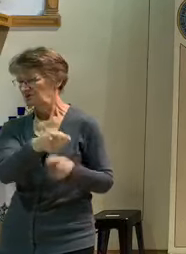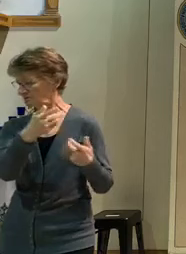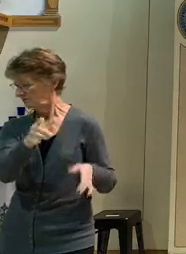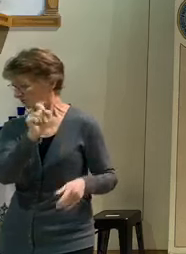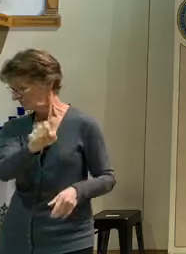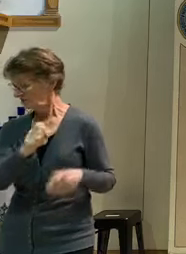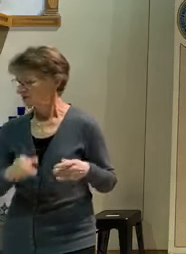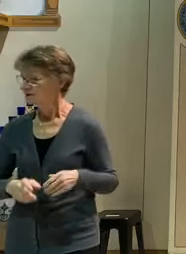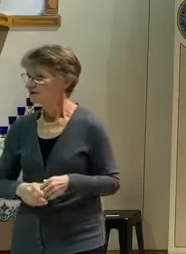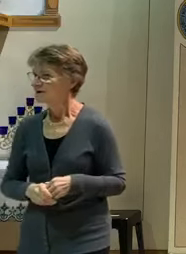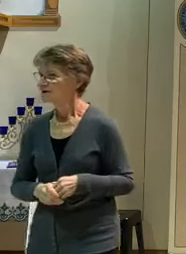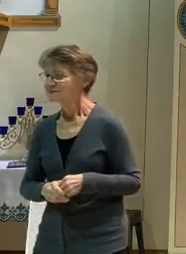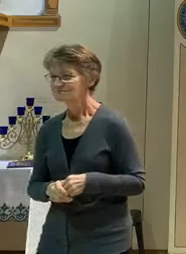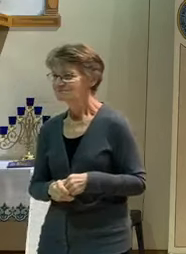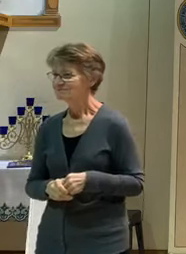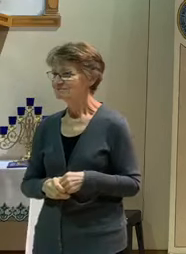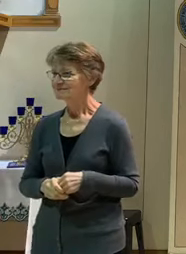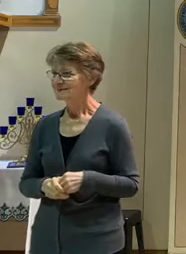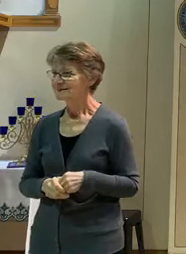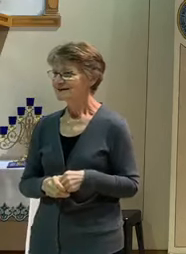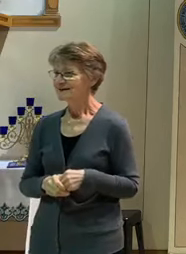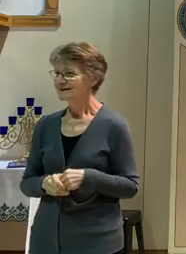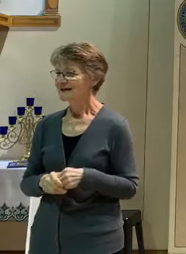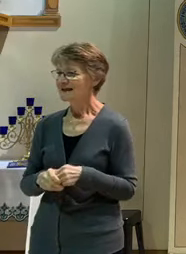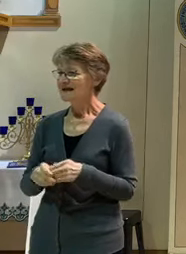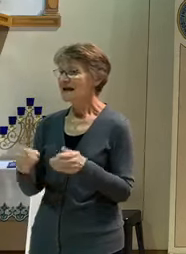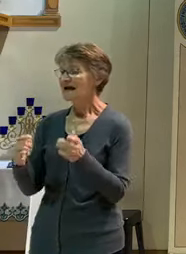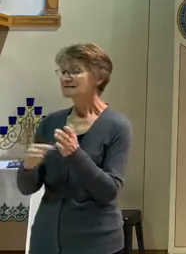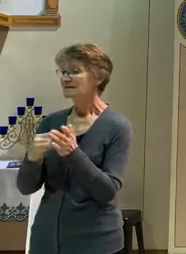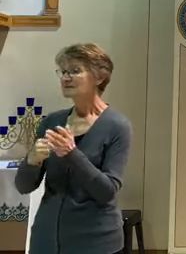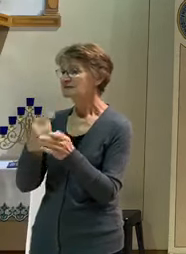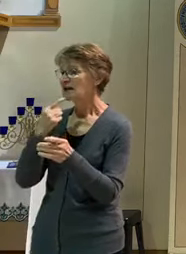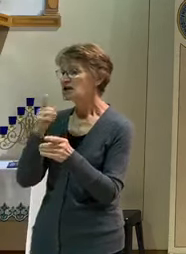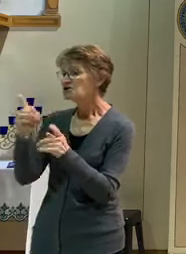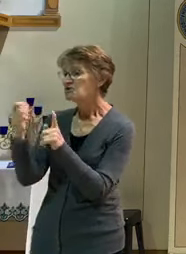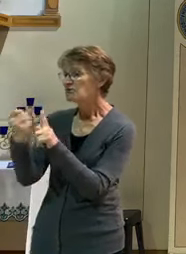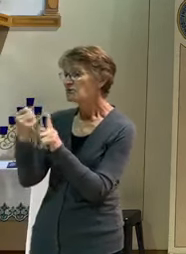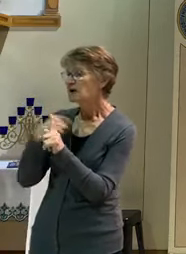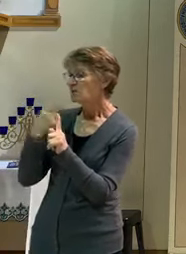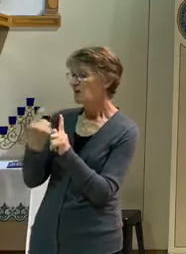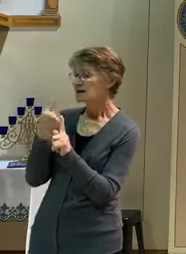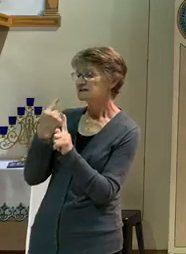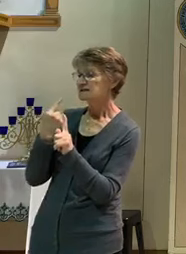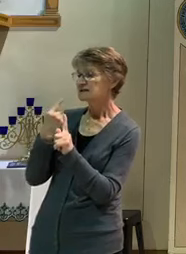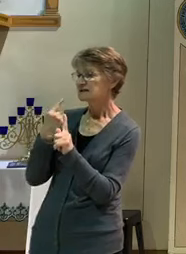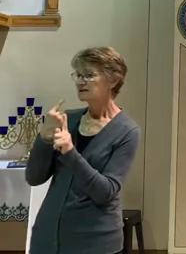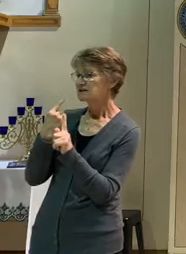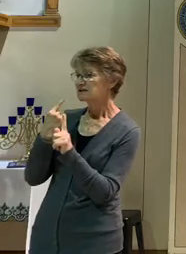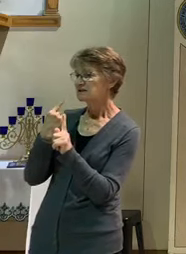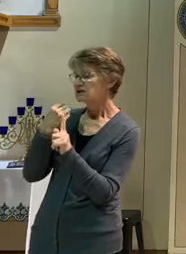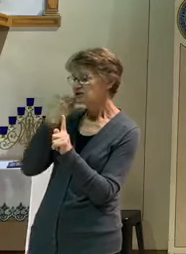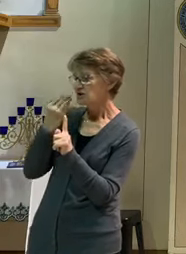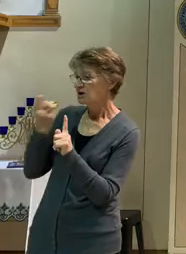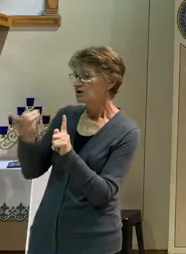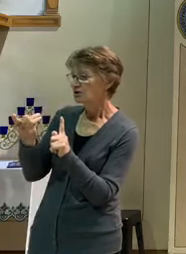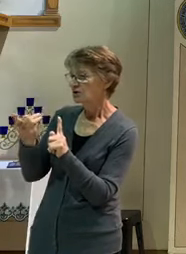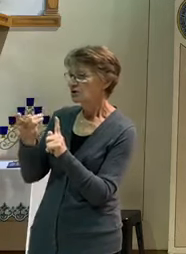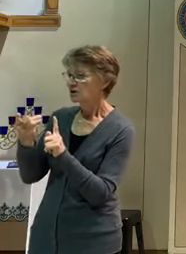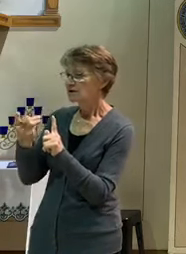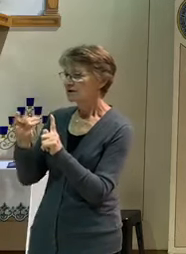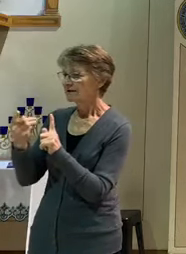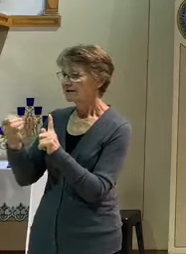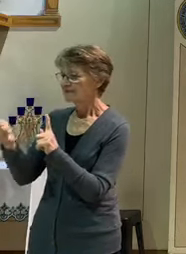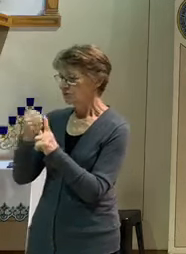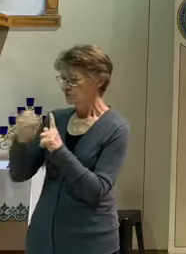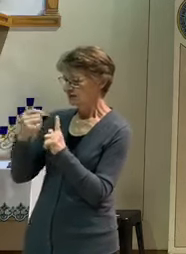another saying, "You fool me once, shame on you. You fool me twice, shame on me." It means after